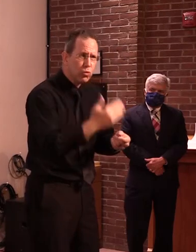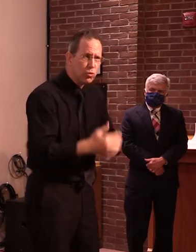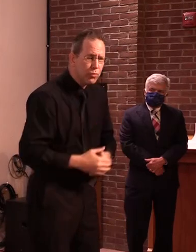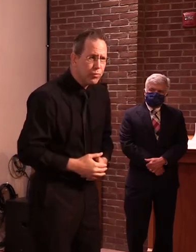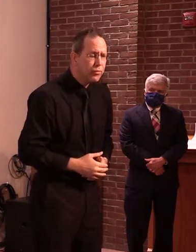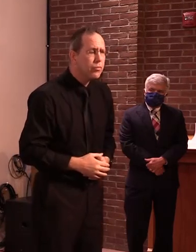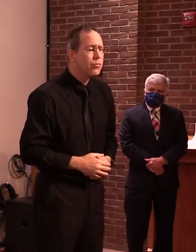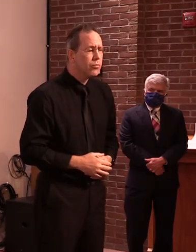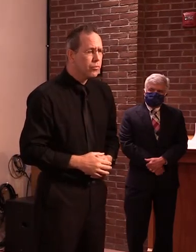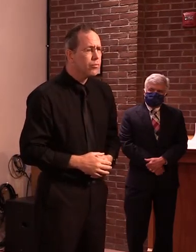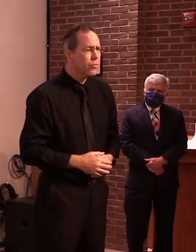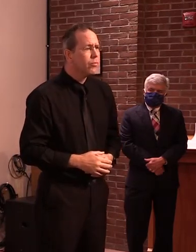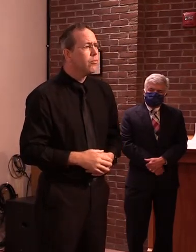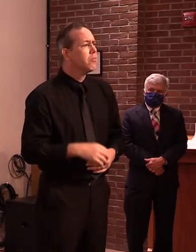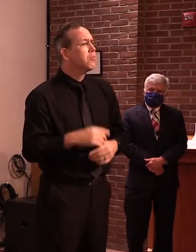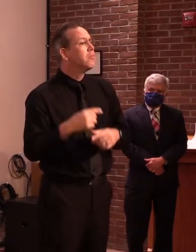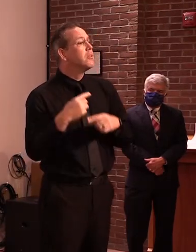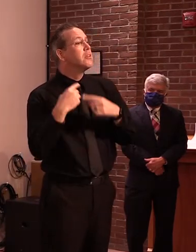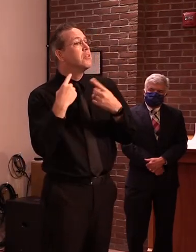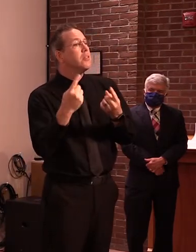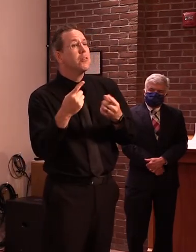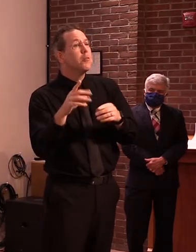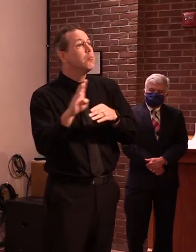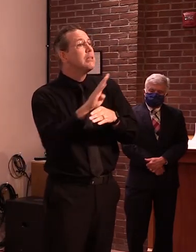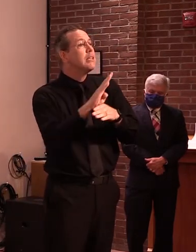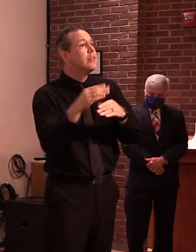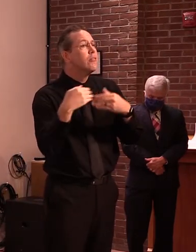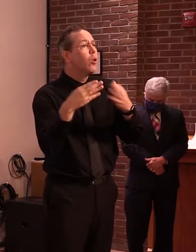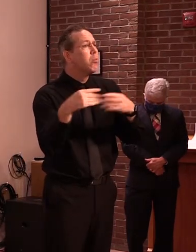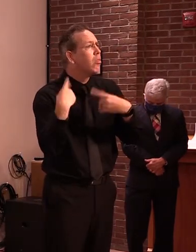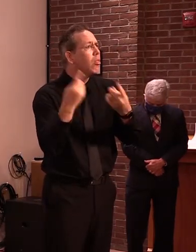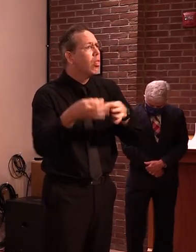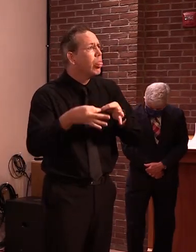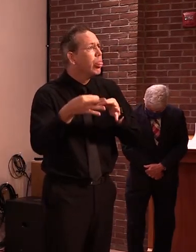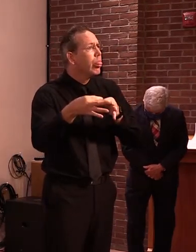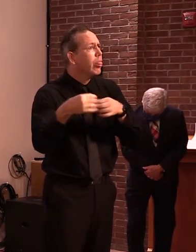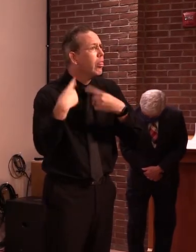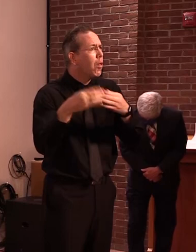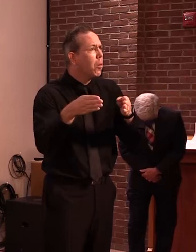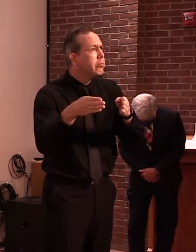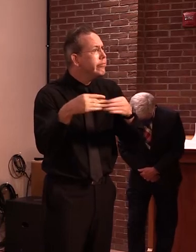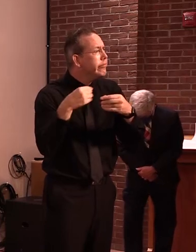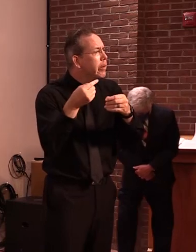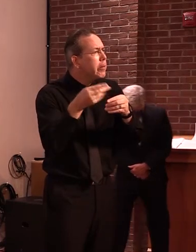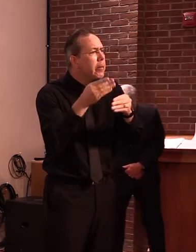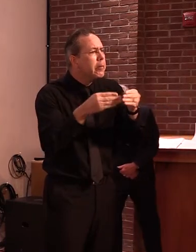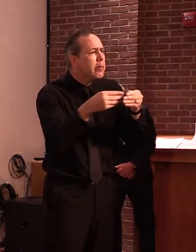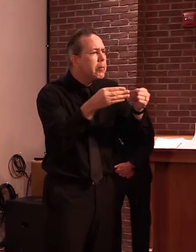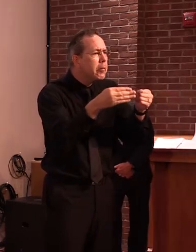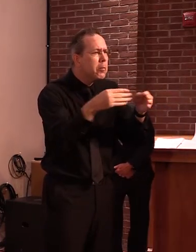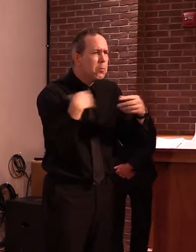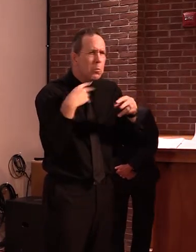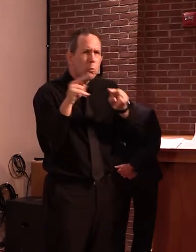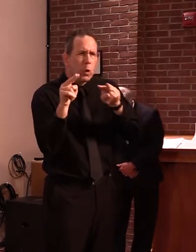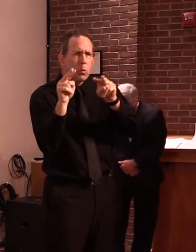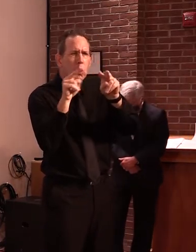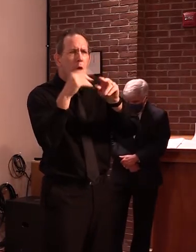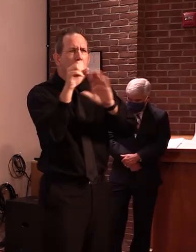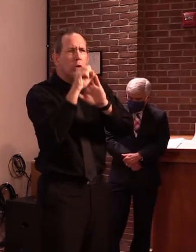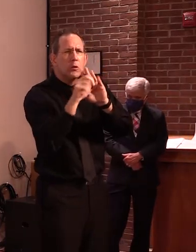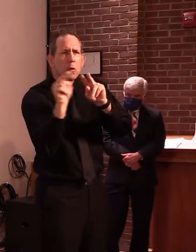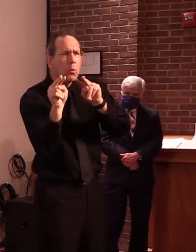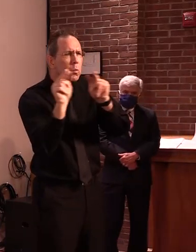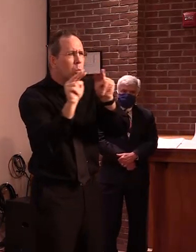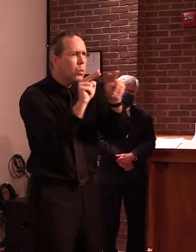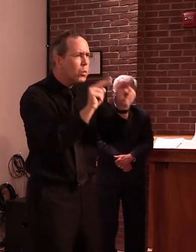our last turn of the spigot, as my team and I have been carefully watching trends across the country and the potential impact